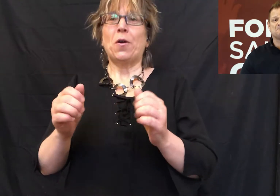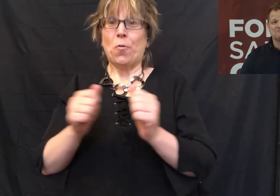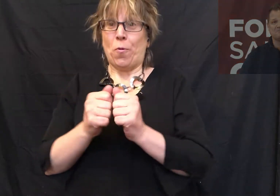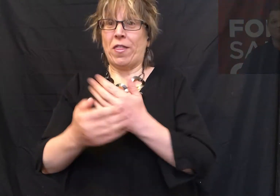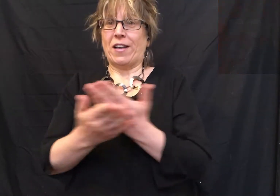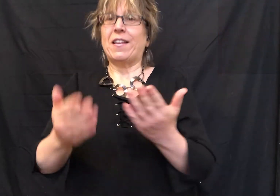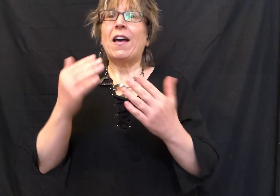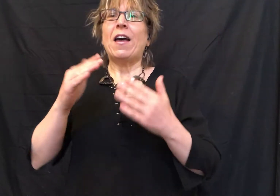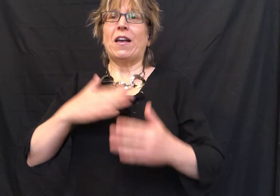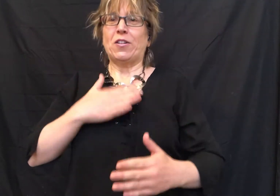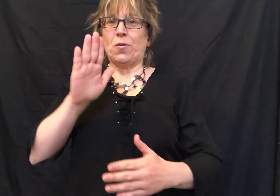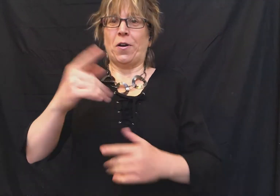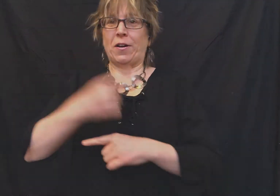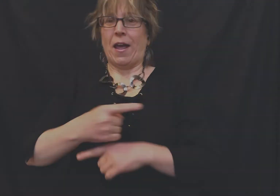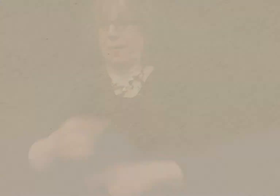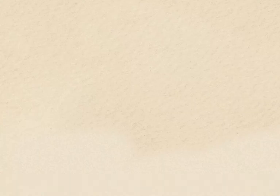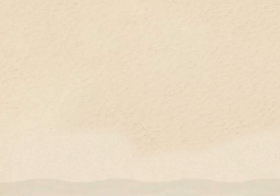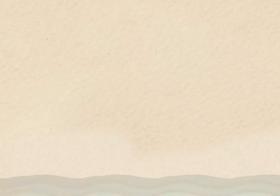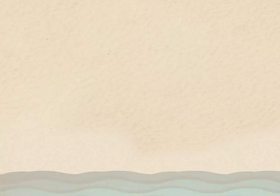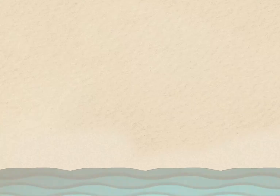day.